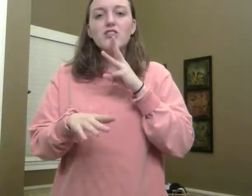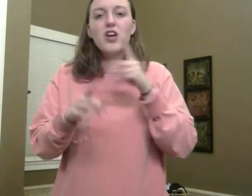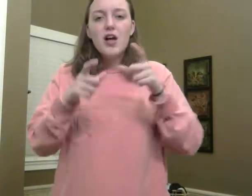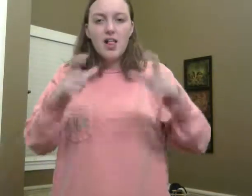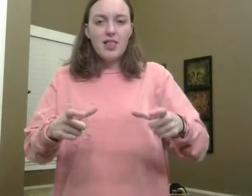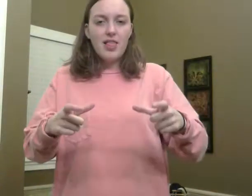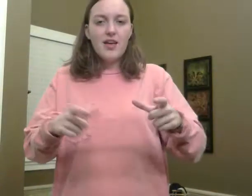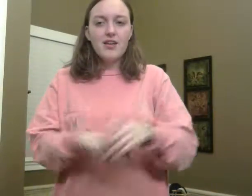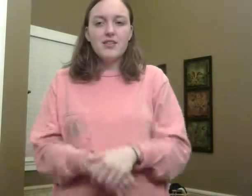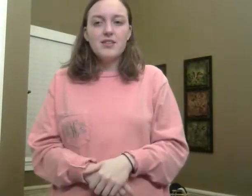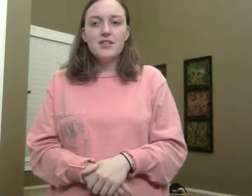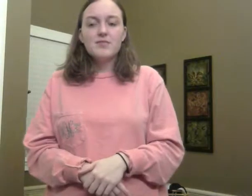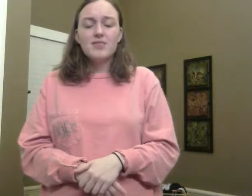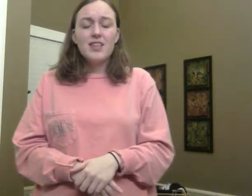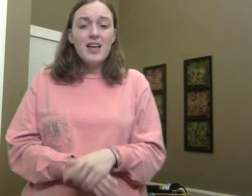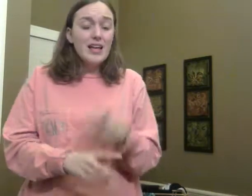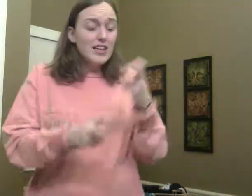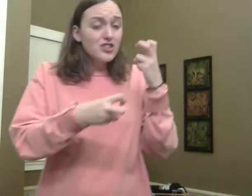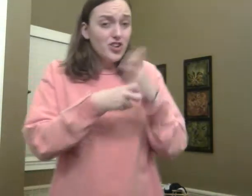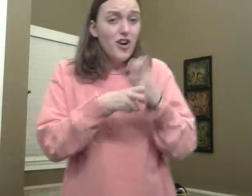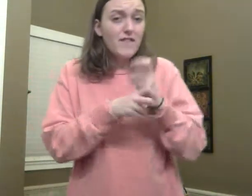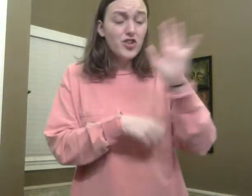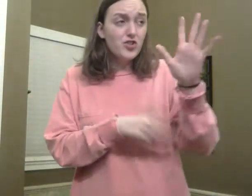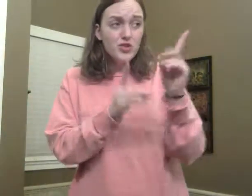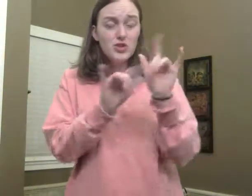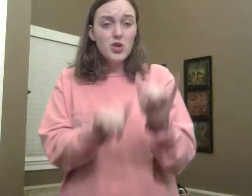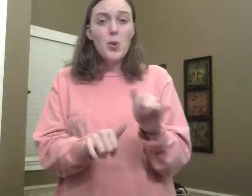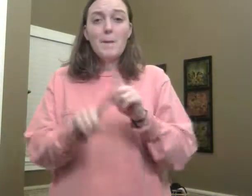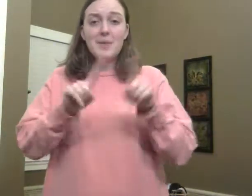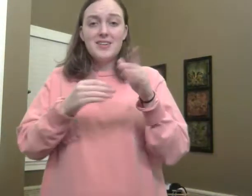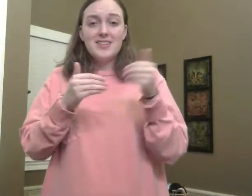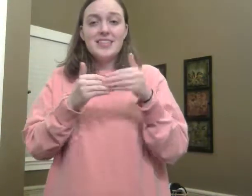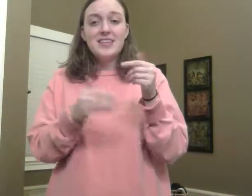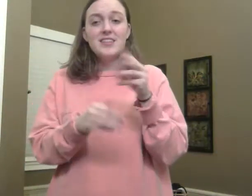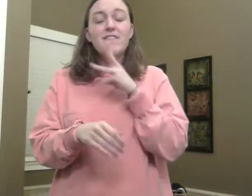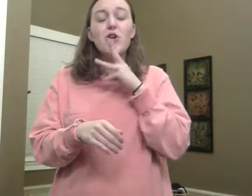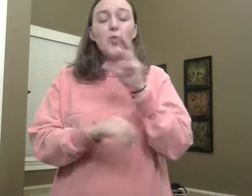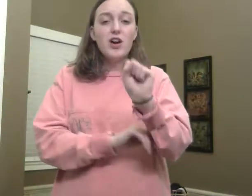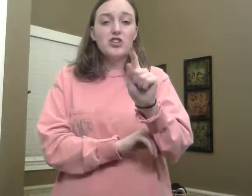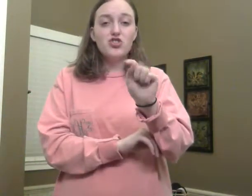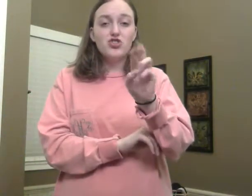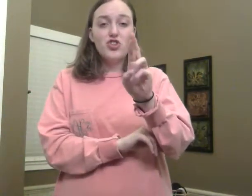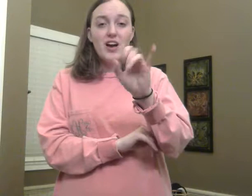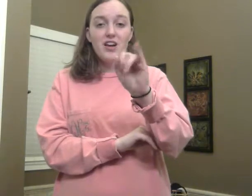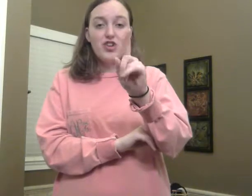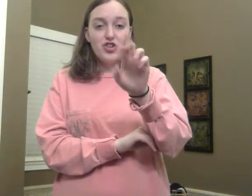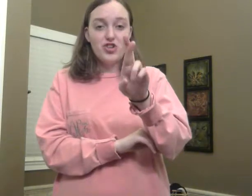to do, it is easy for a water strider. A water strider is a water bug that looks like a